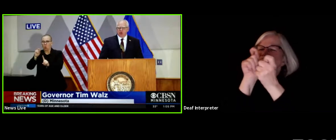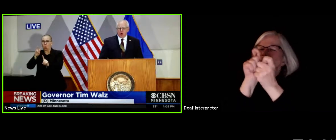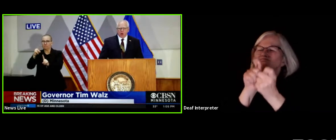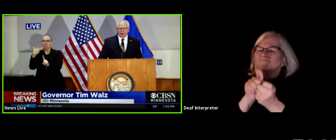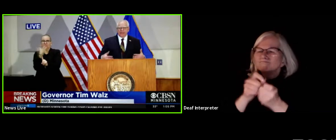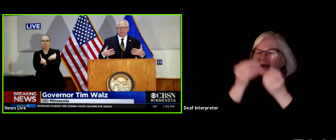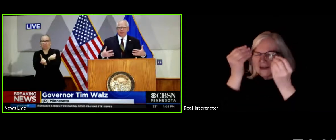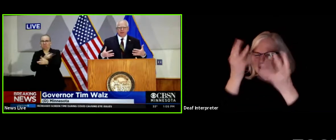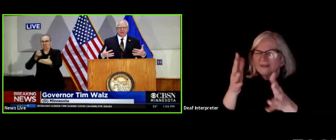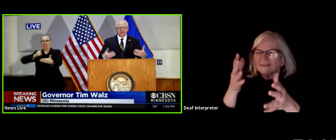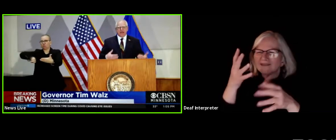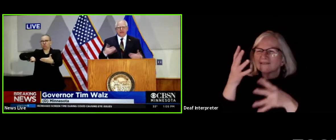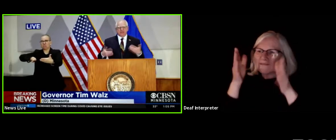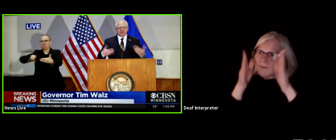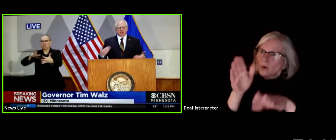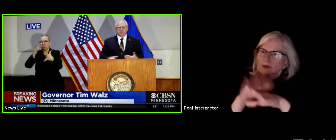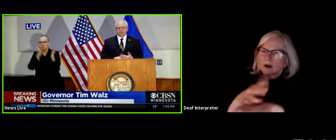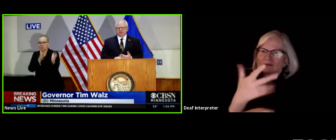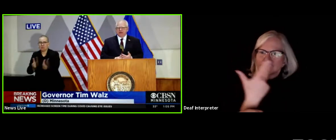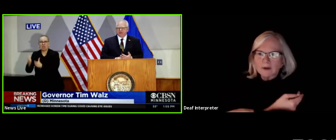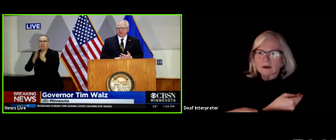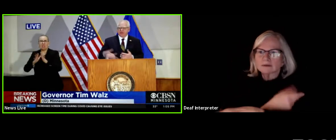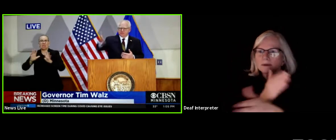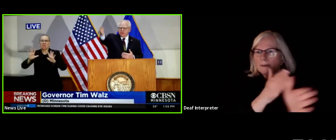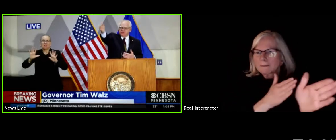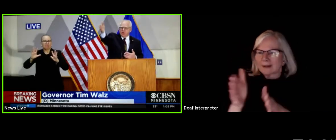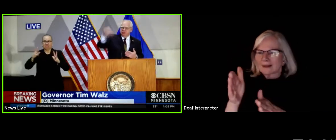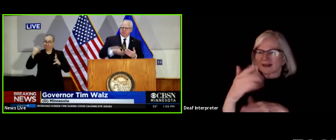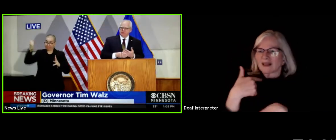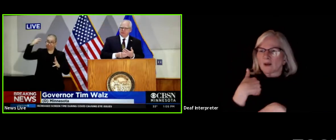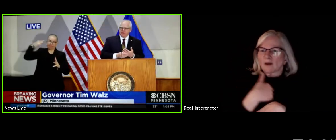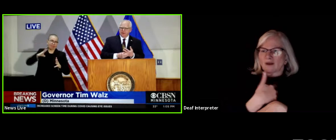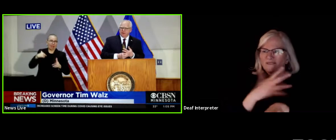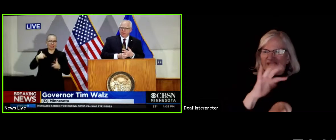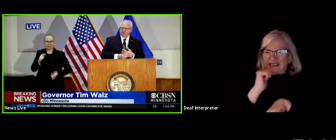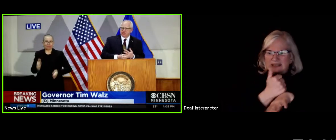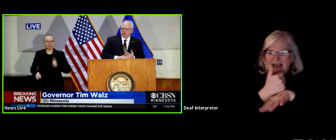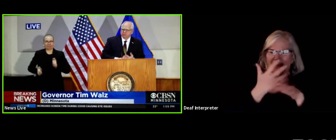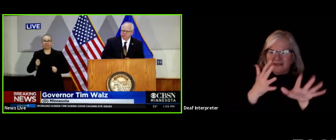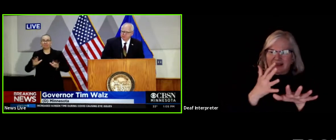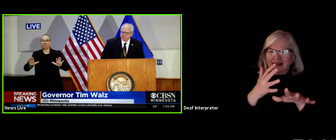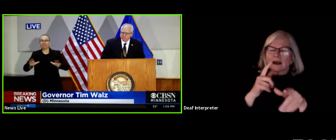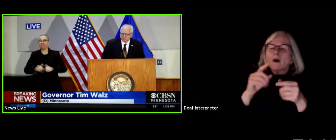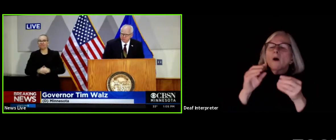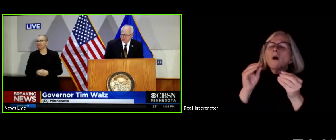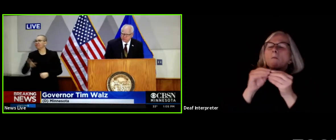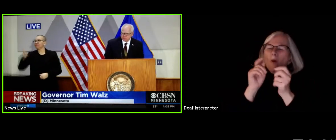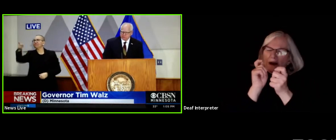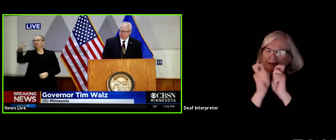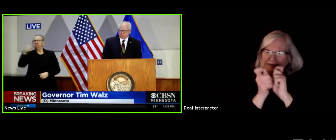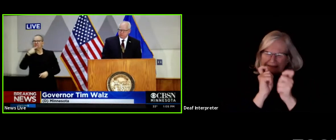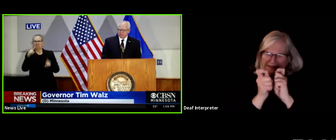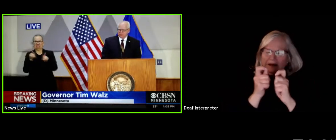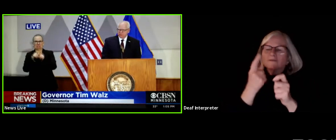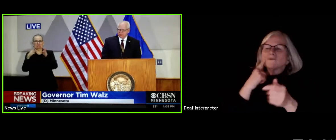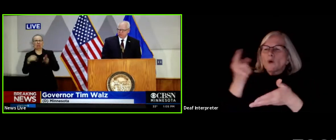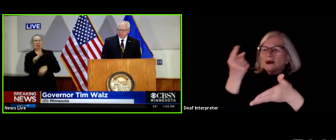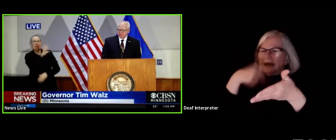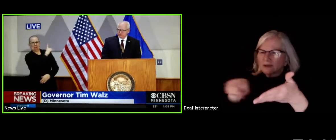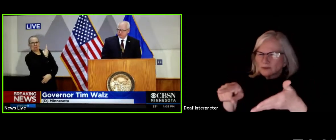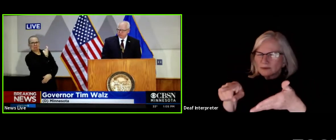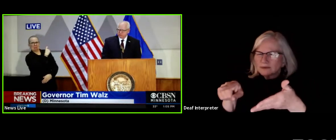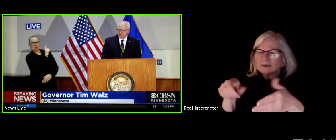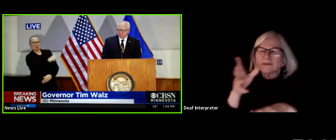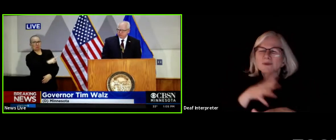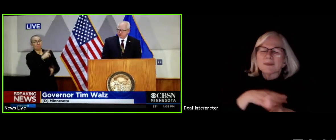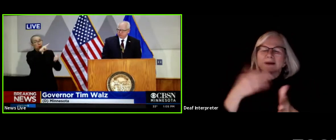that was already in place and the adjustments because of this. So Just one follow-up, Sure. I'm so sorry. With all those challenges, are